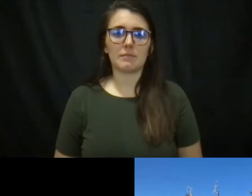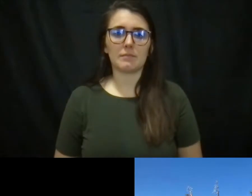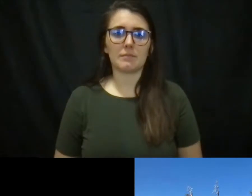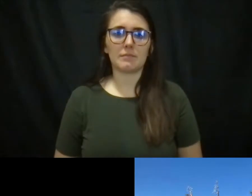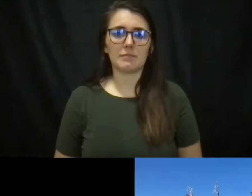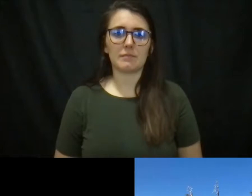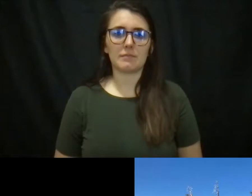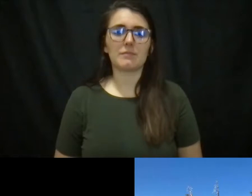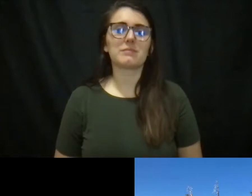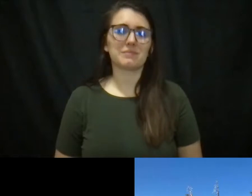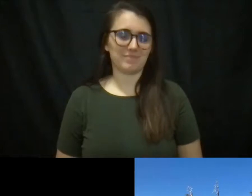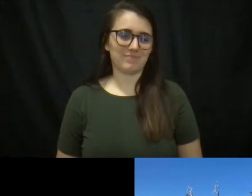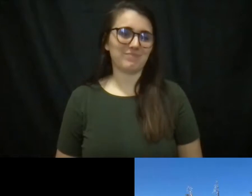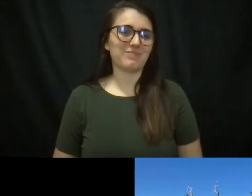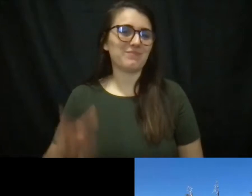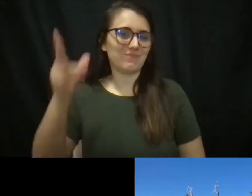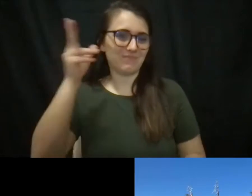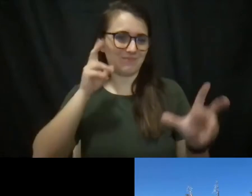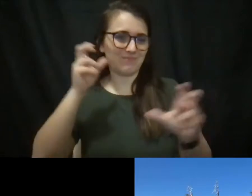that a lot. Yeah.